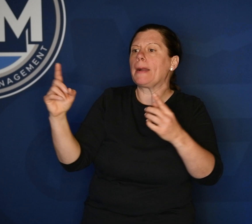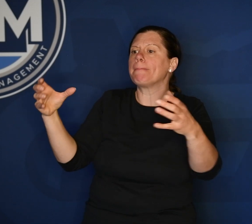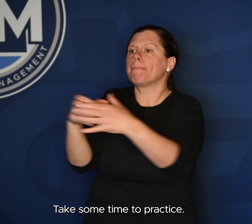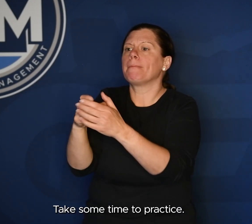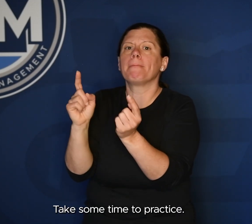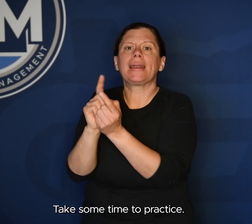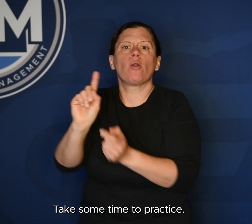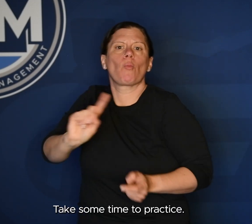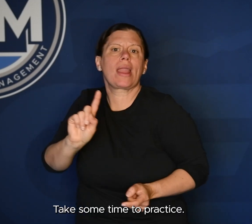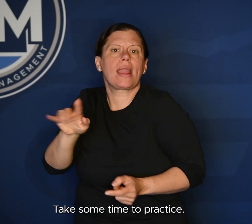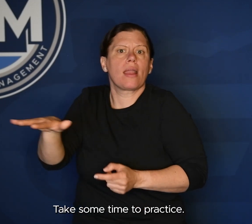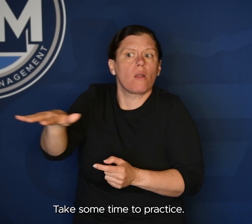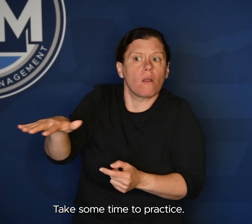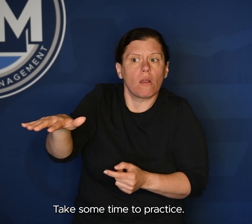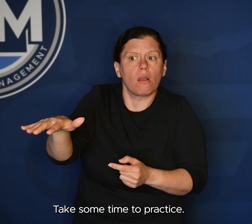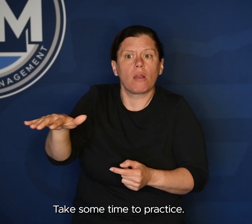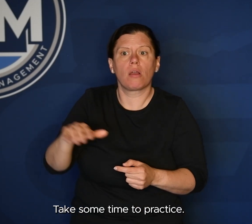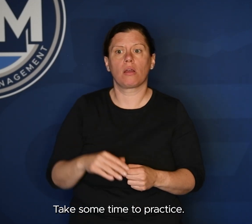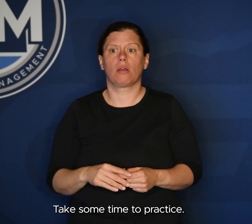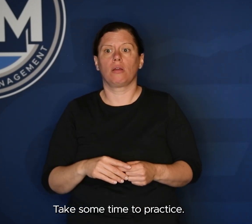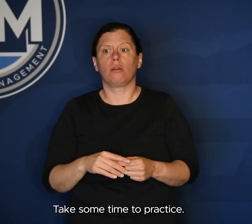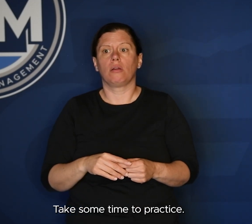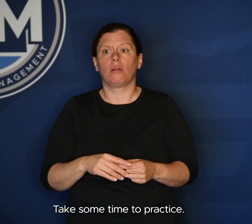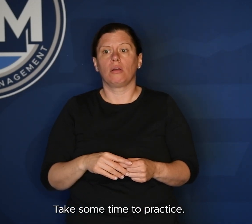Take some time to practice.